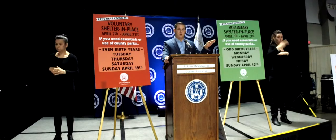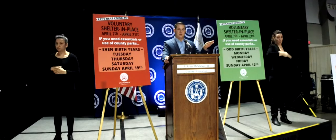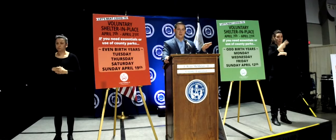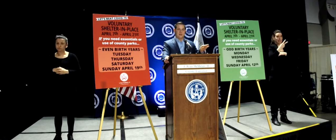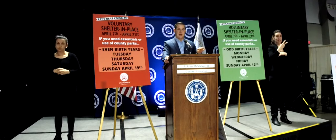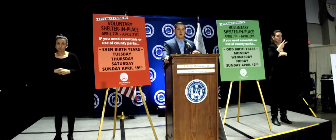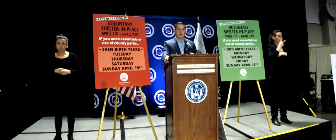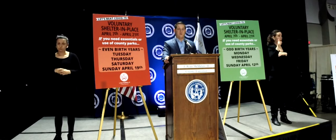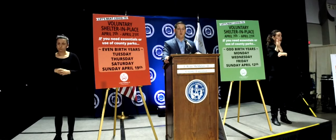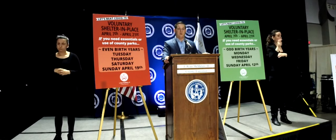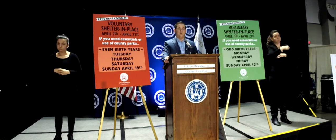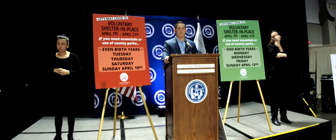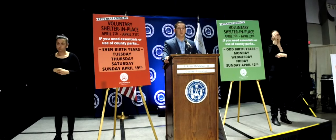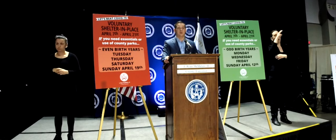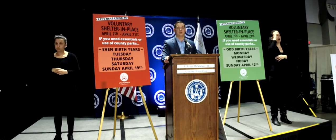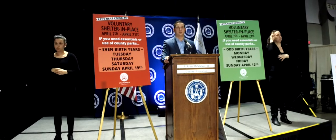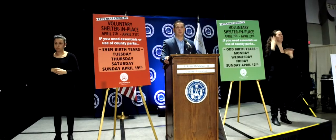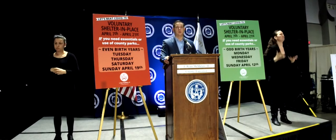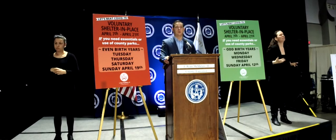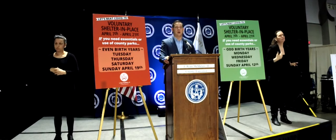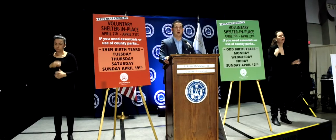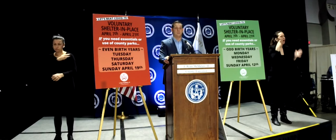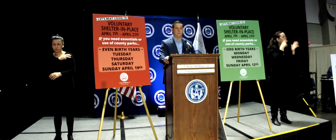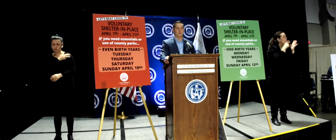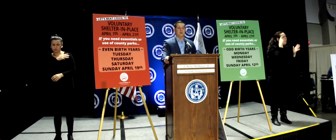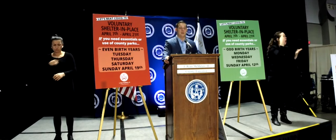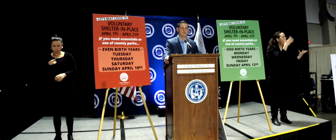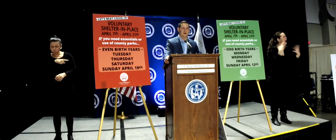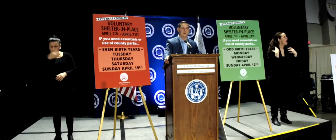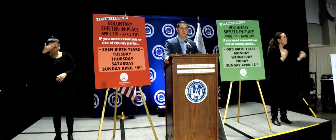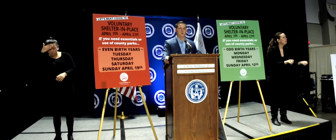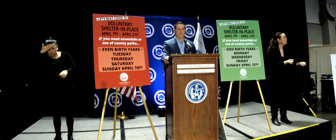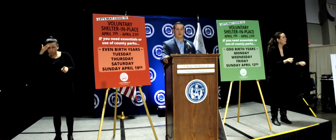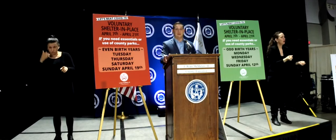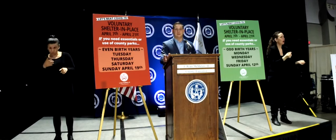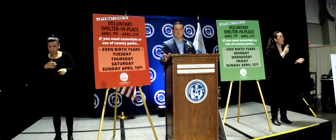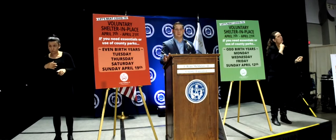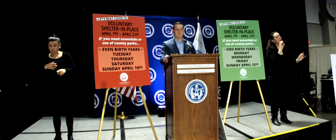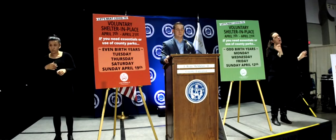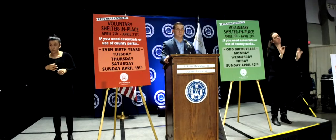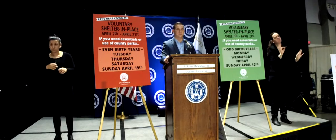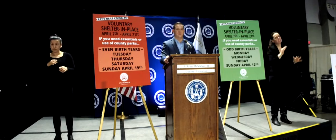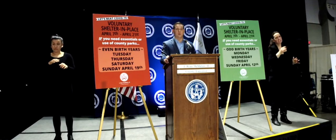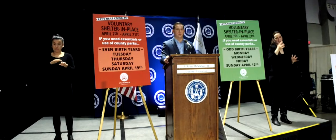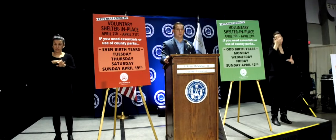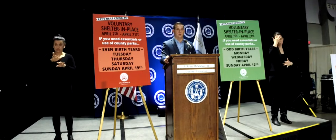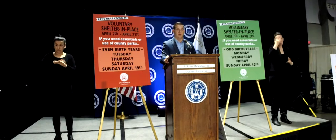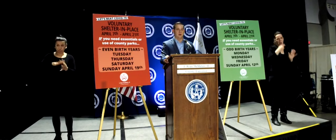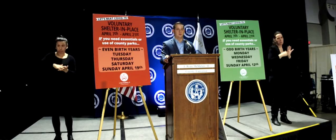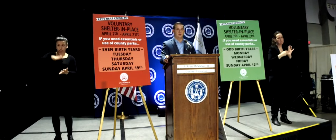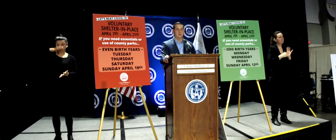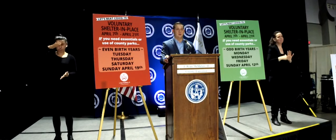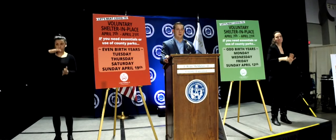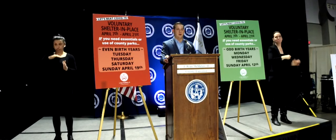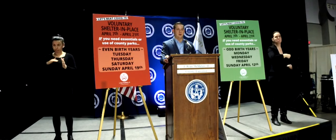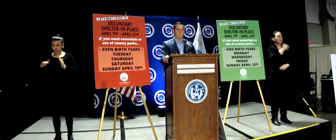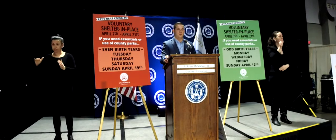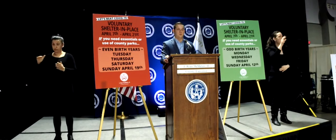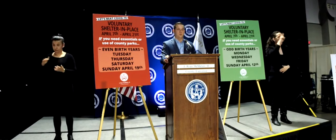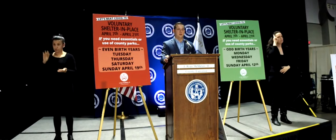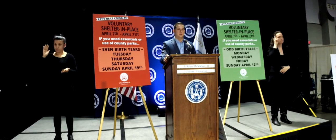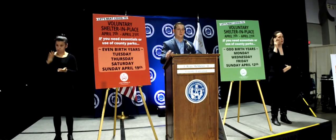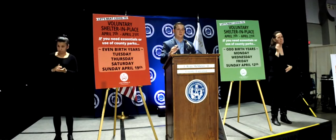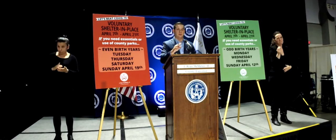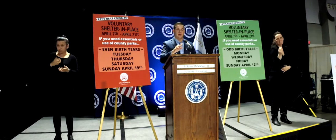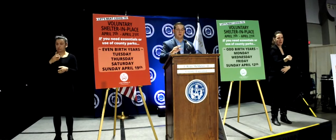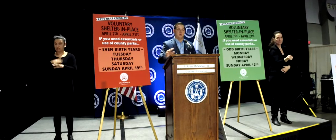to really get that curve going in the right direction. And that's why we're asking and doing what we're doing now. If